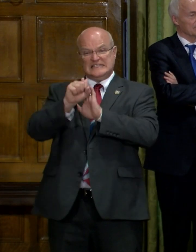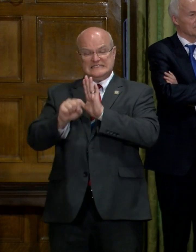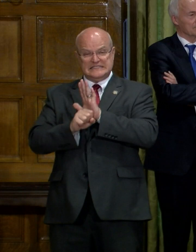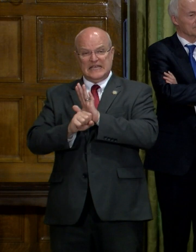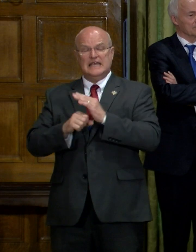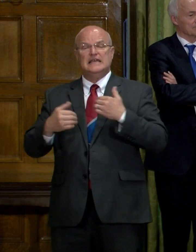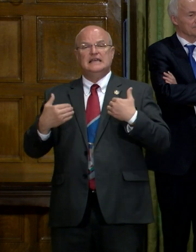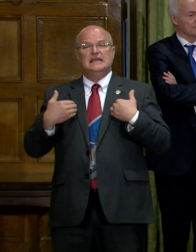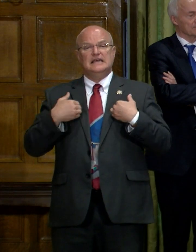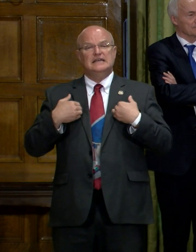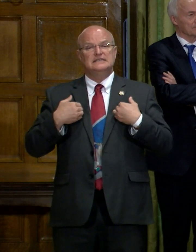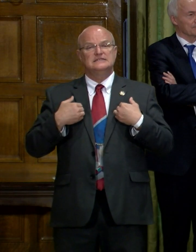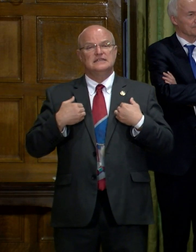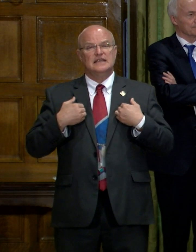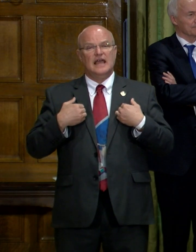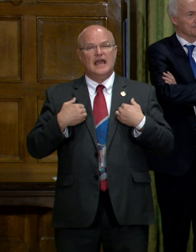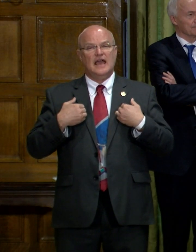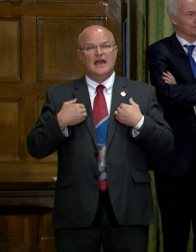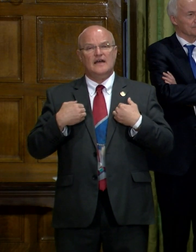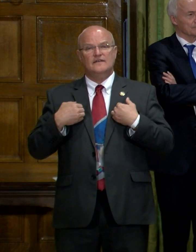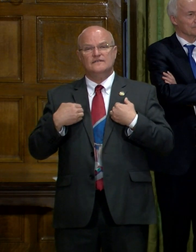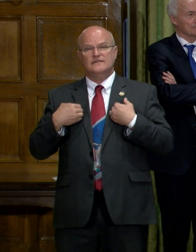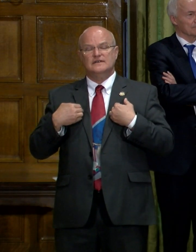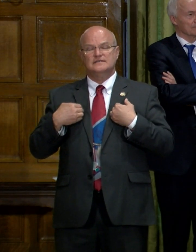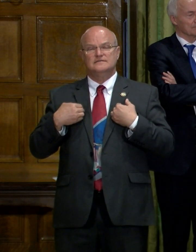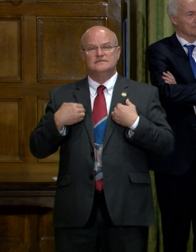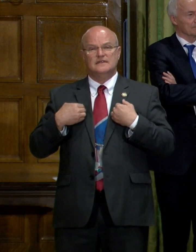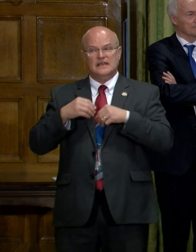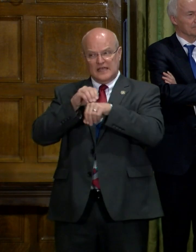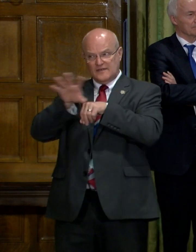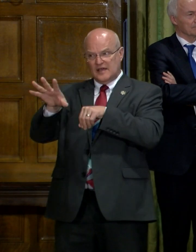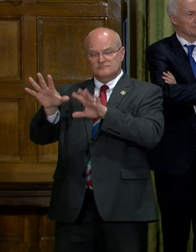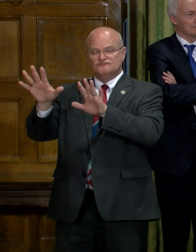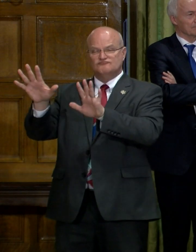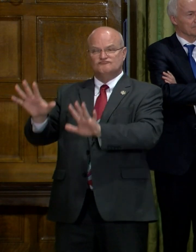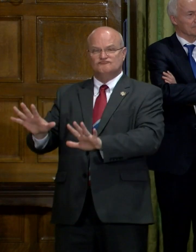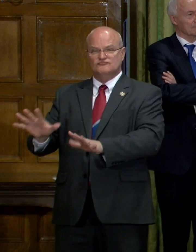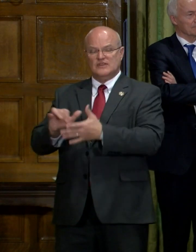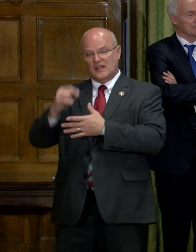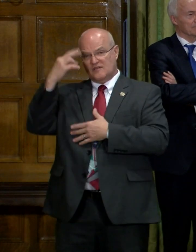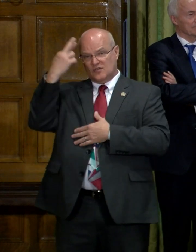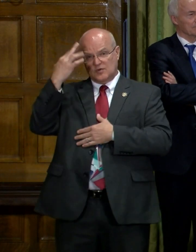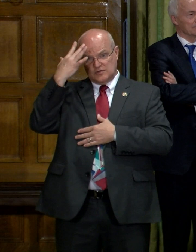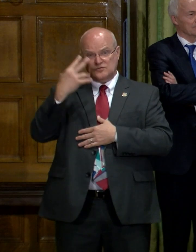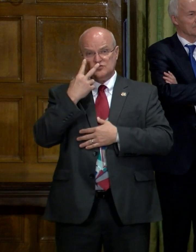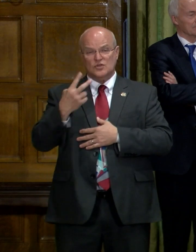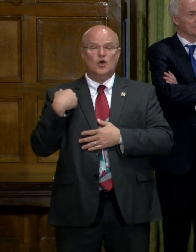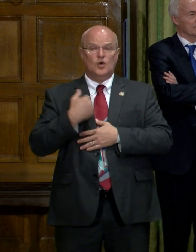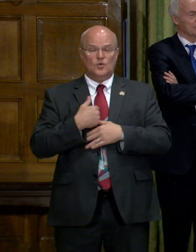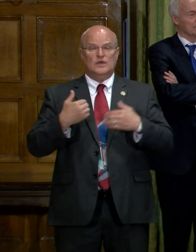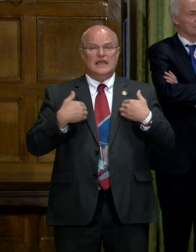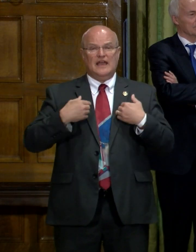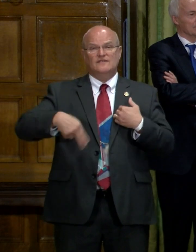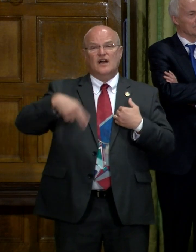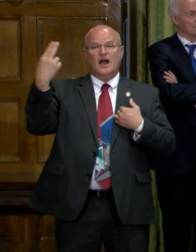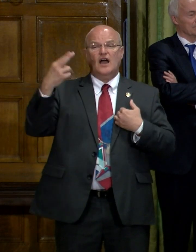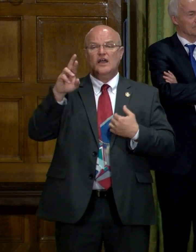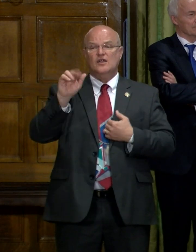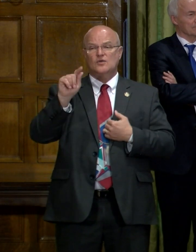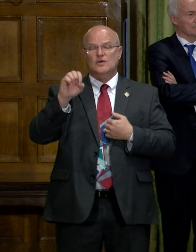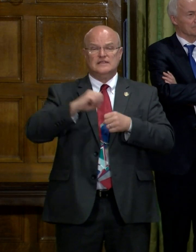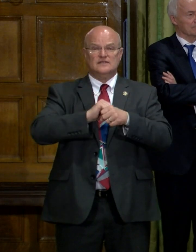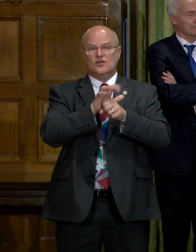states, and have advised them to discourage that for the reason that you saw. We have higher rates